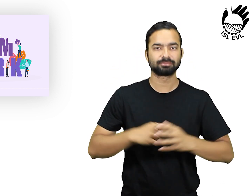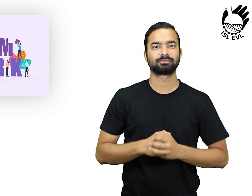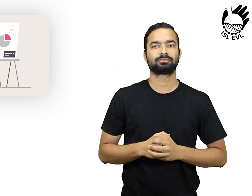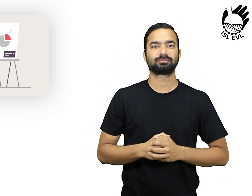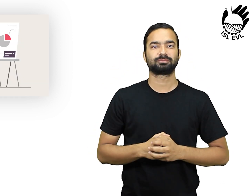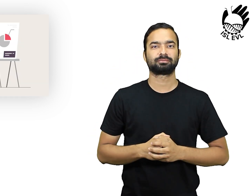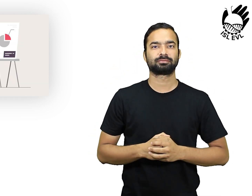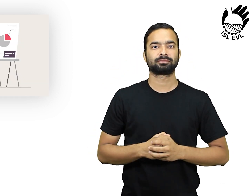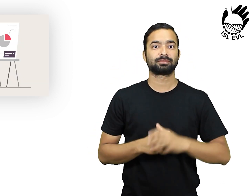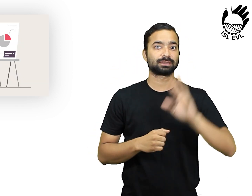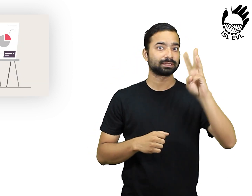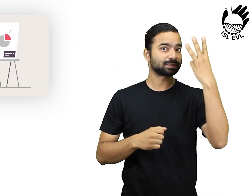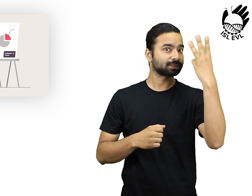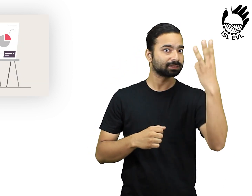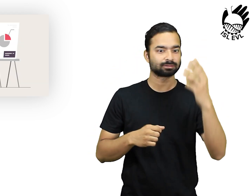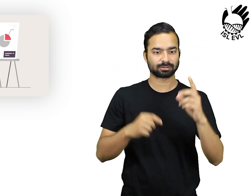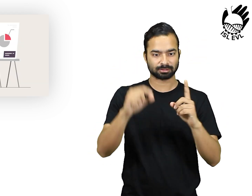3. The presentation of results.